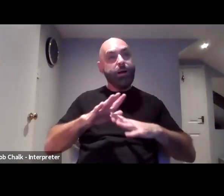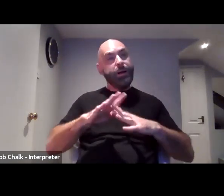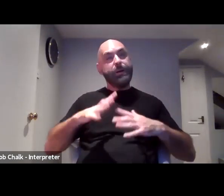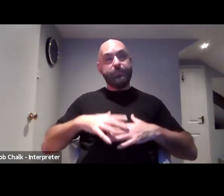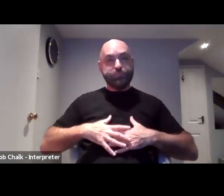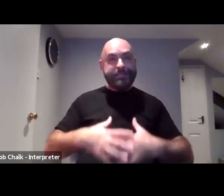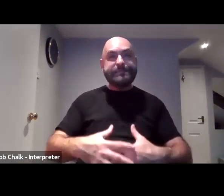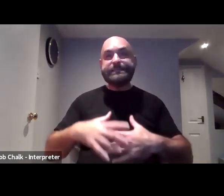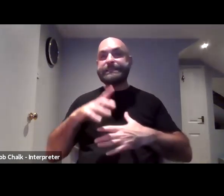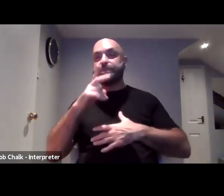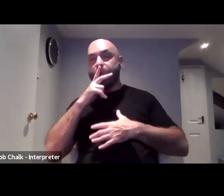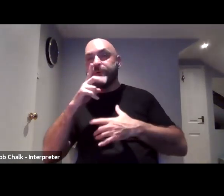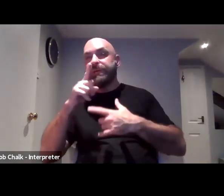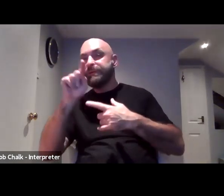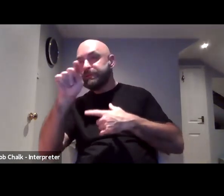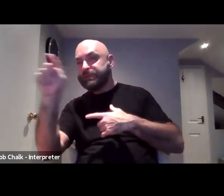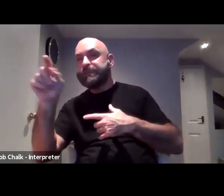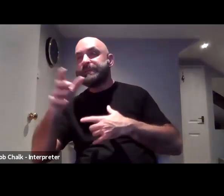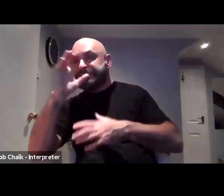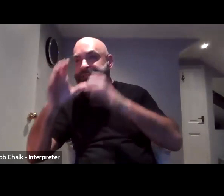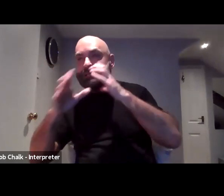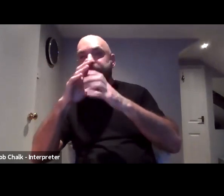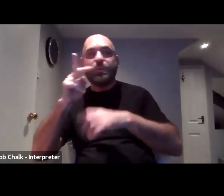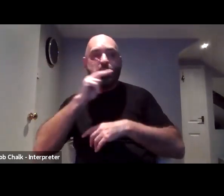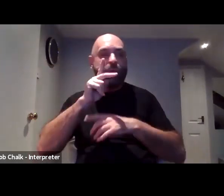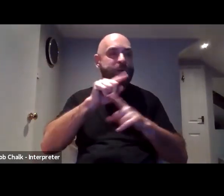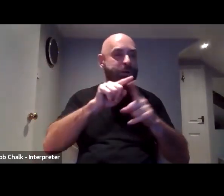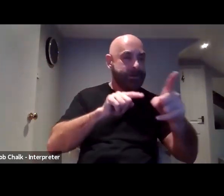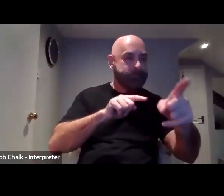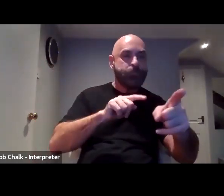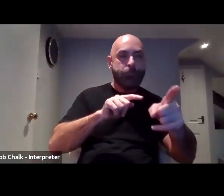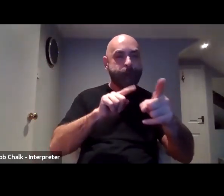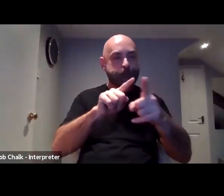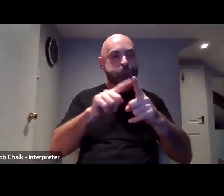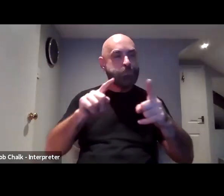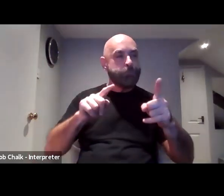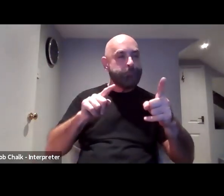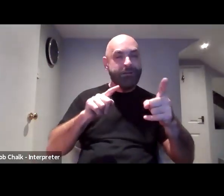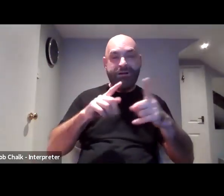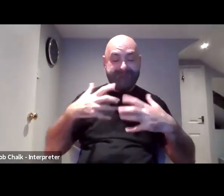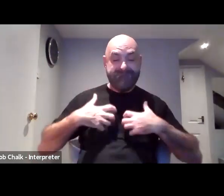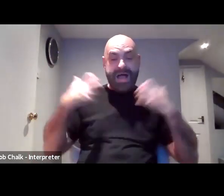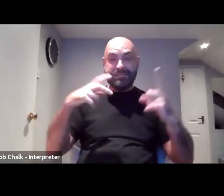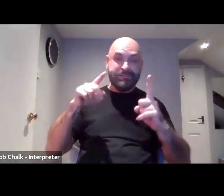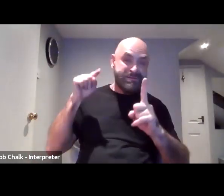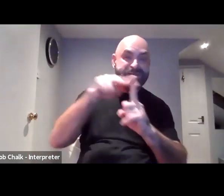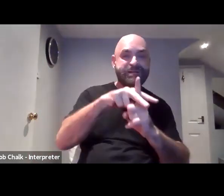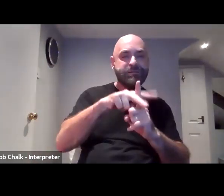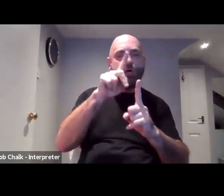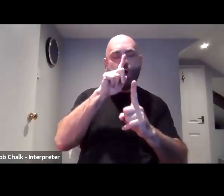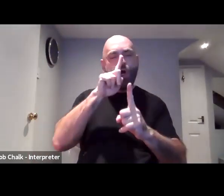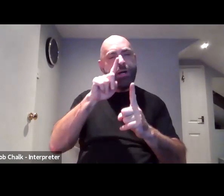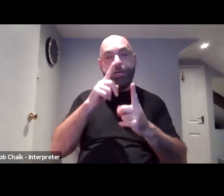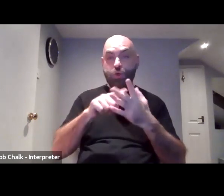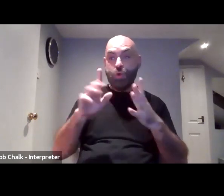by 38%, smoking, binge drinking. Look at this, violence perpetration. Abolish 4 or